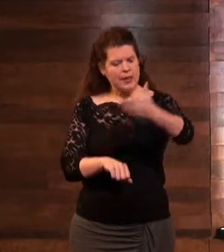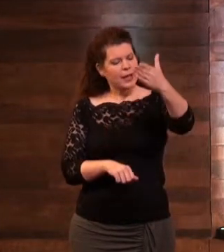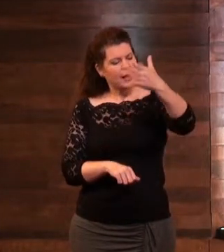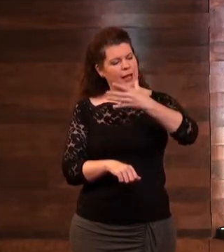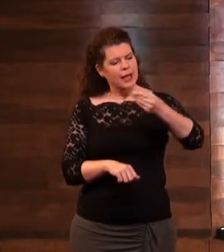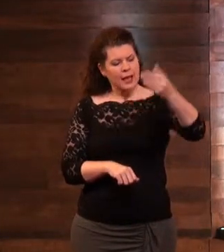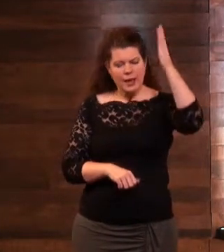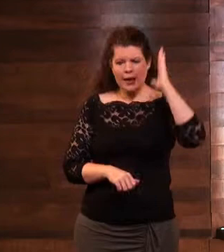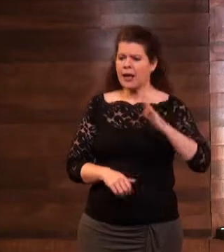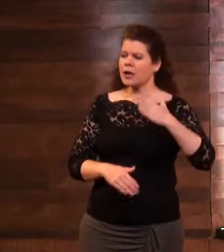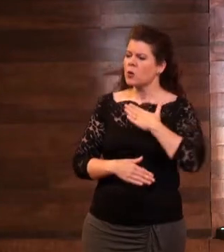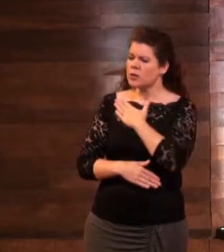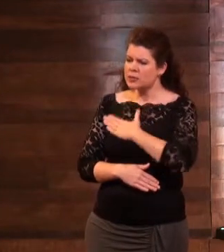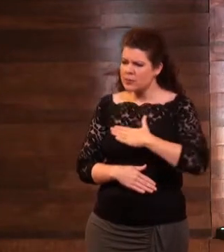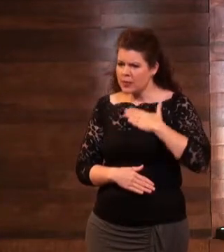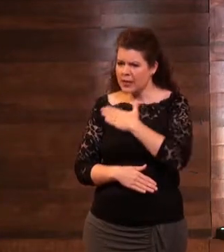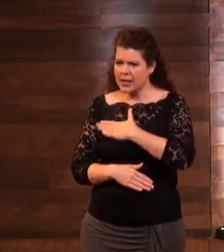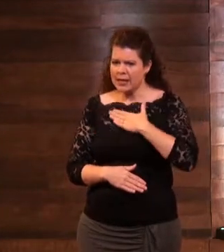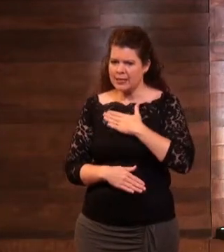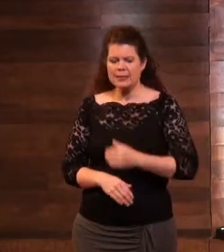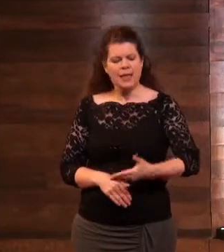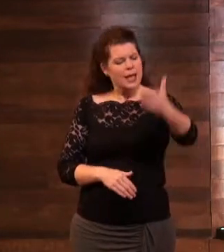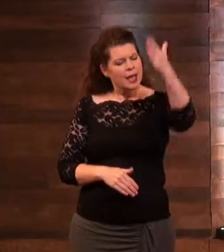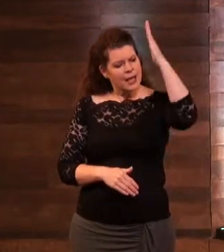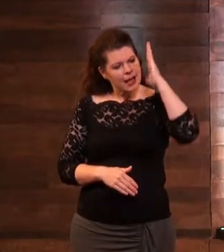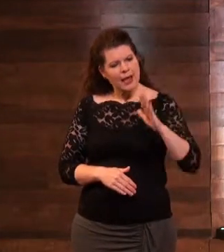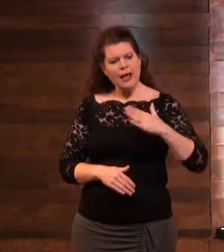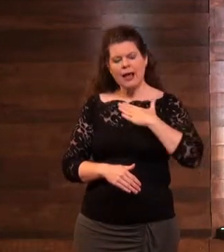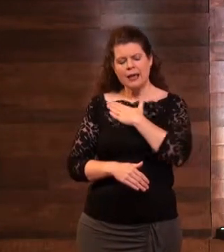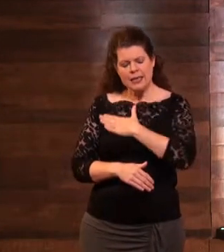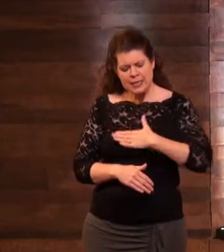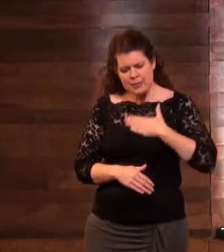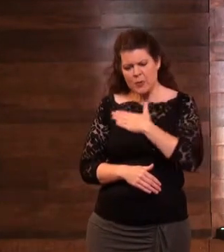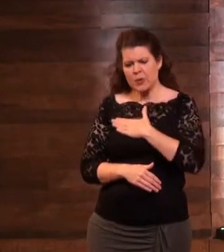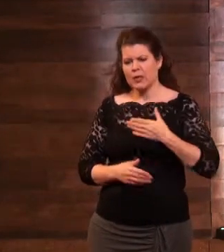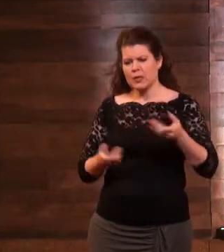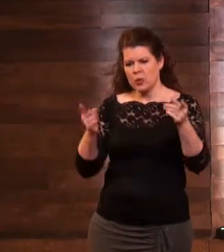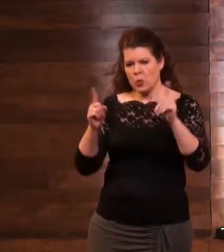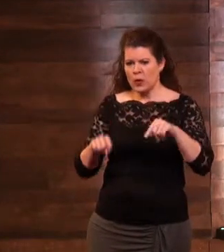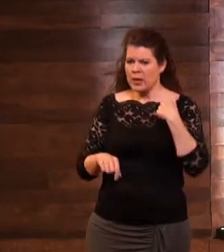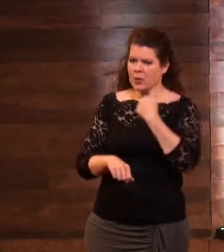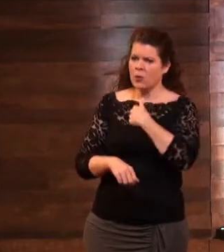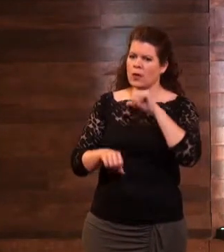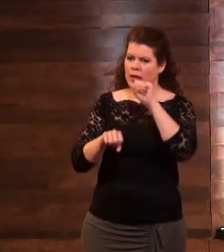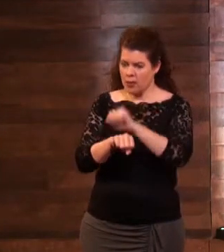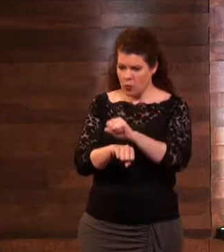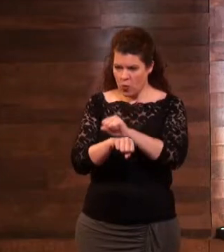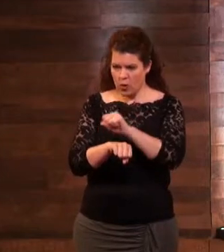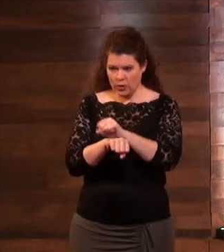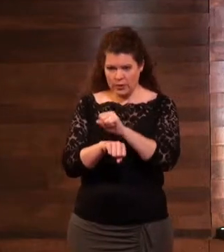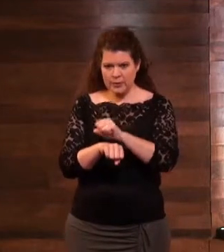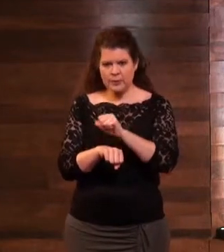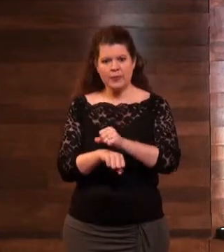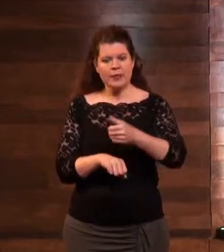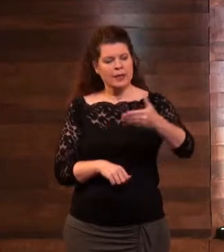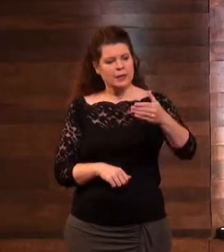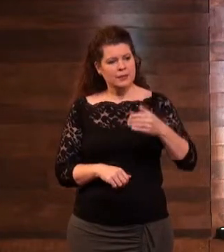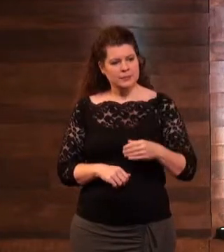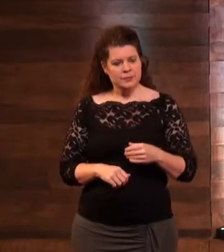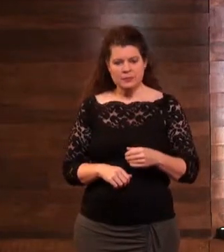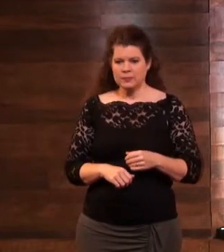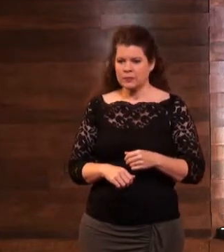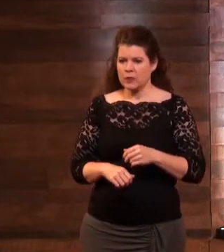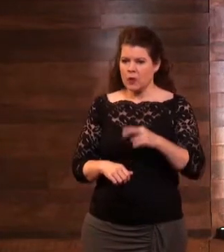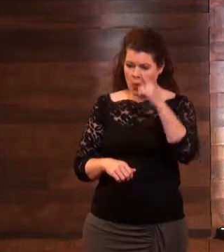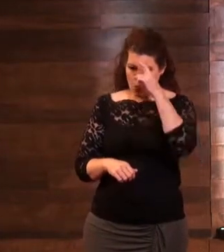everything. God loves it when we work. Proverbs has a ton of verses that warn us about being lazy. Romans 12:11